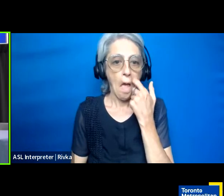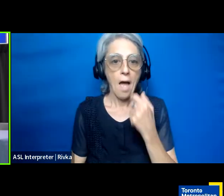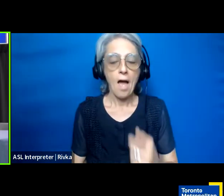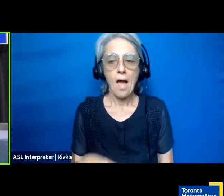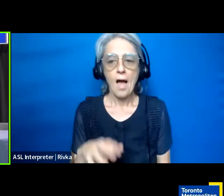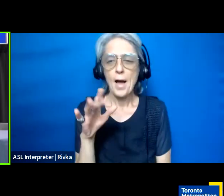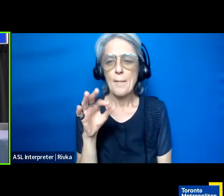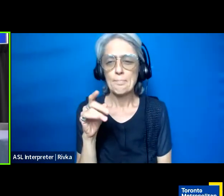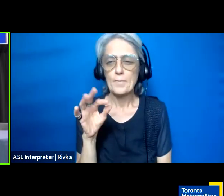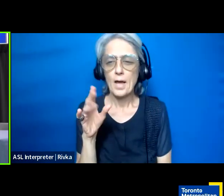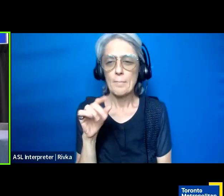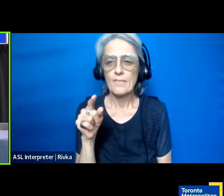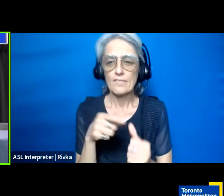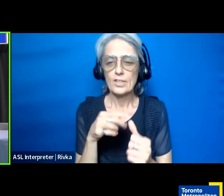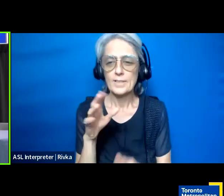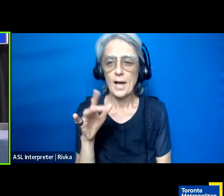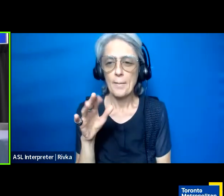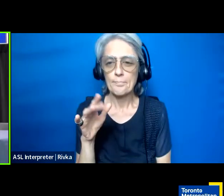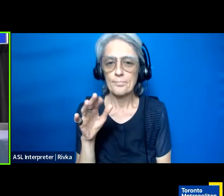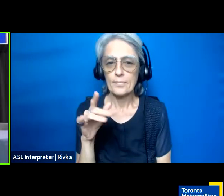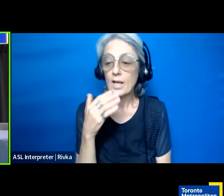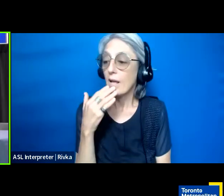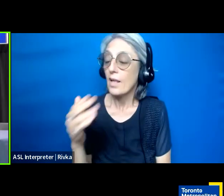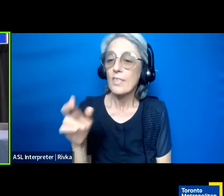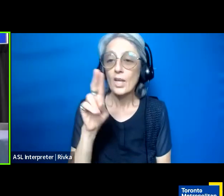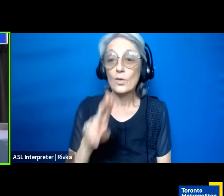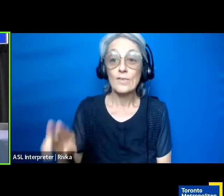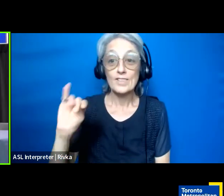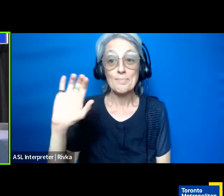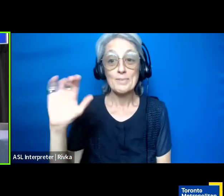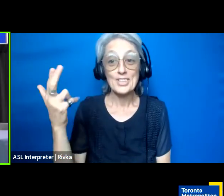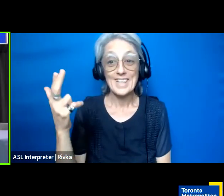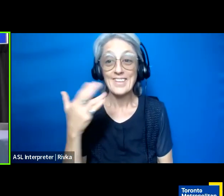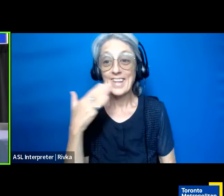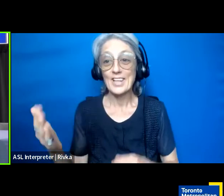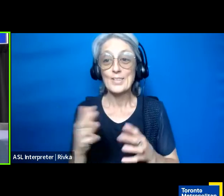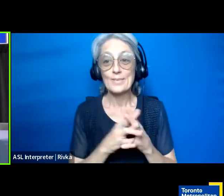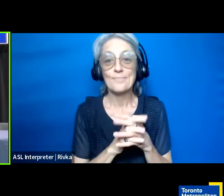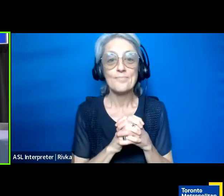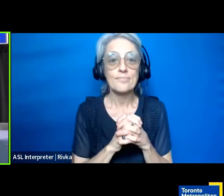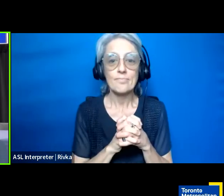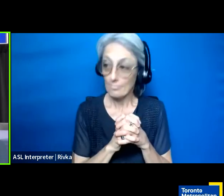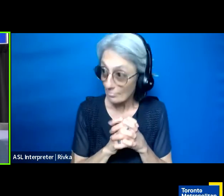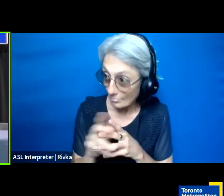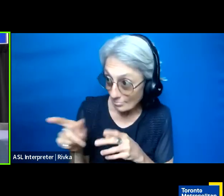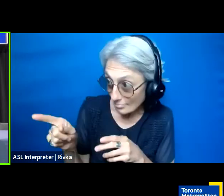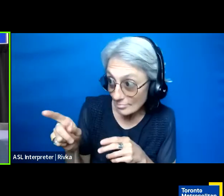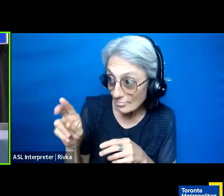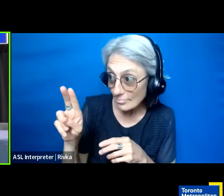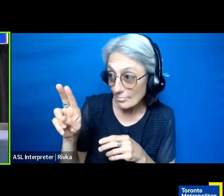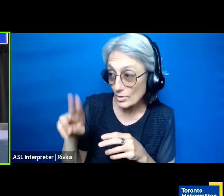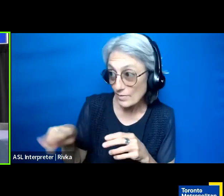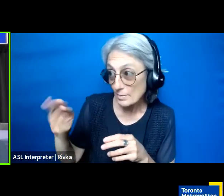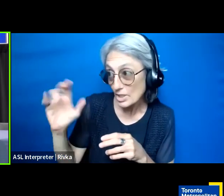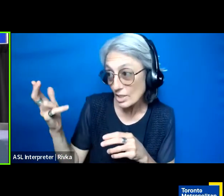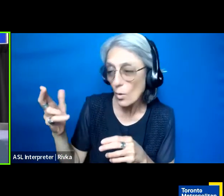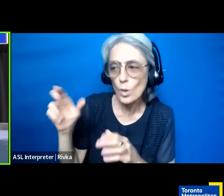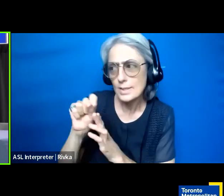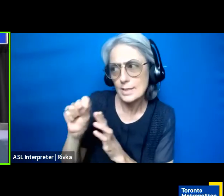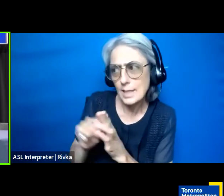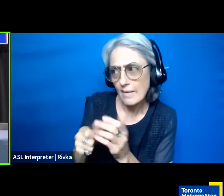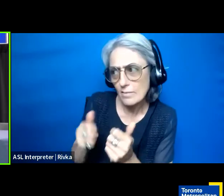First of all, thank you to University of Michigan. Is that where you are? Are you just from the state of